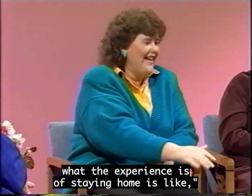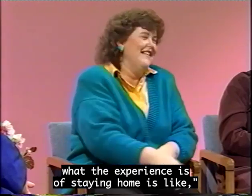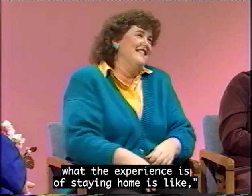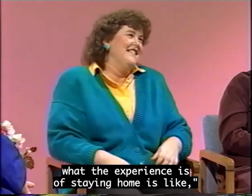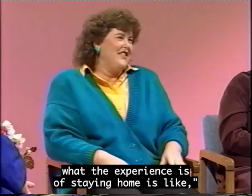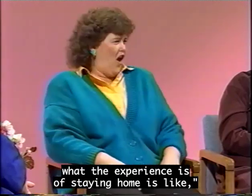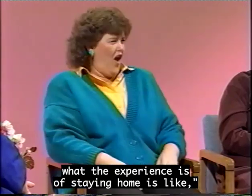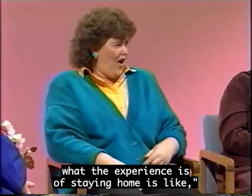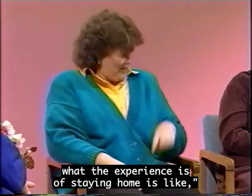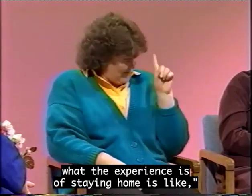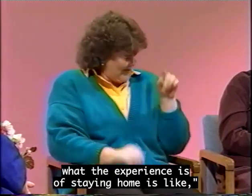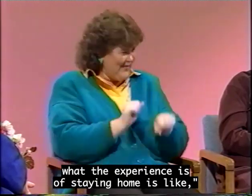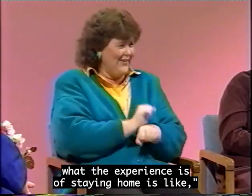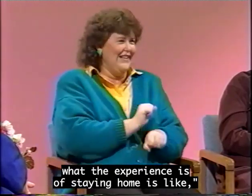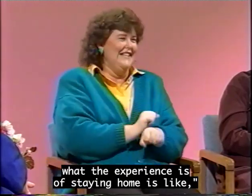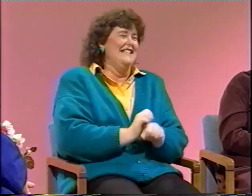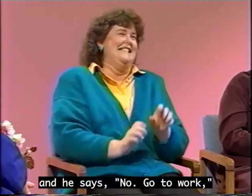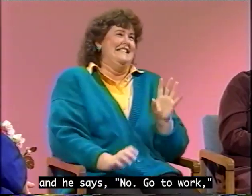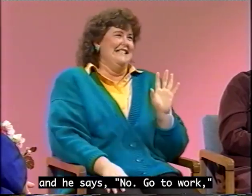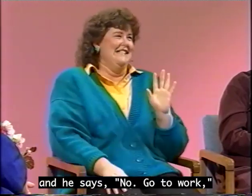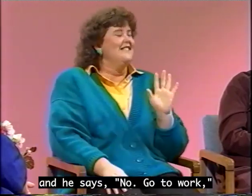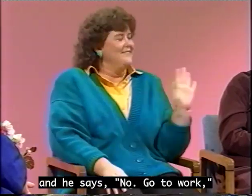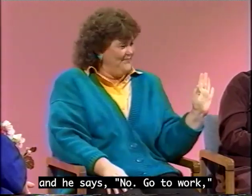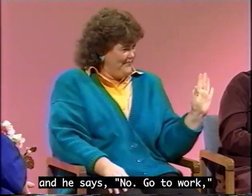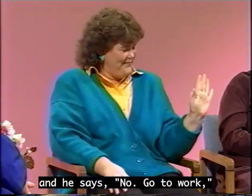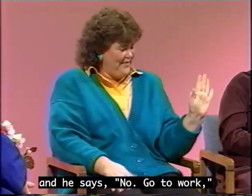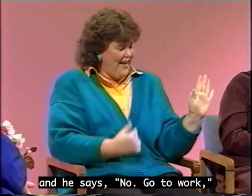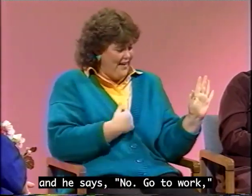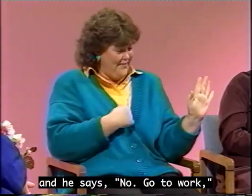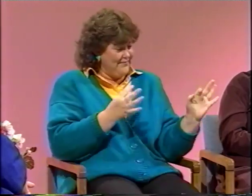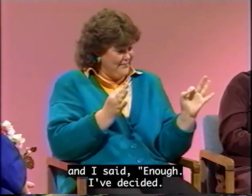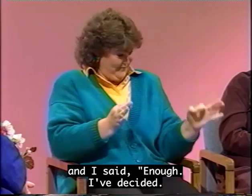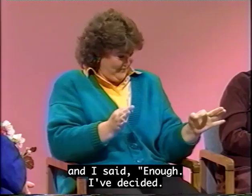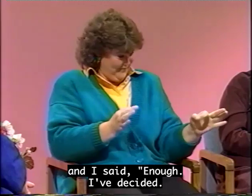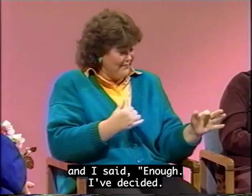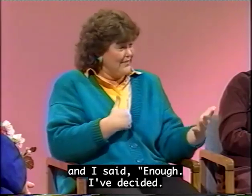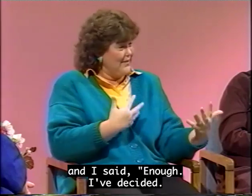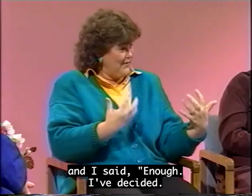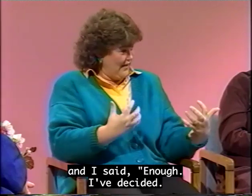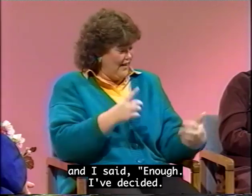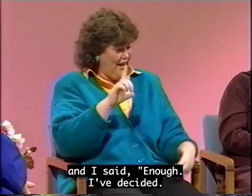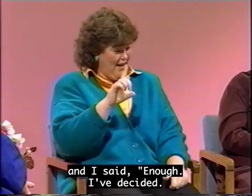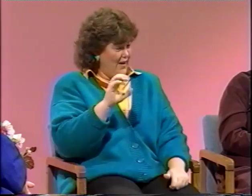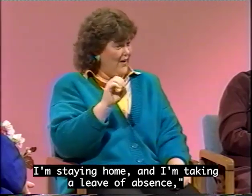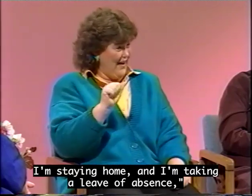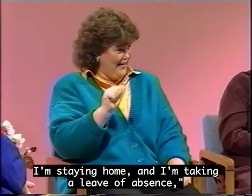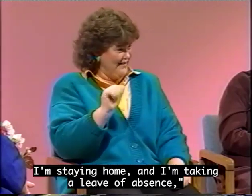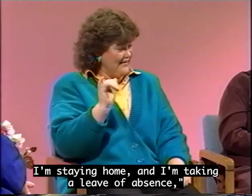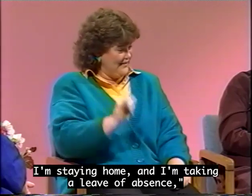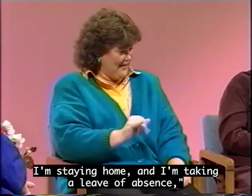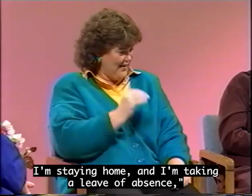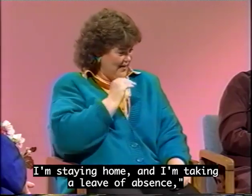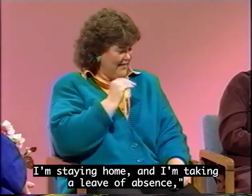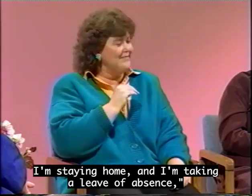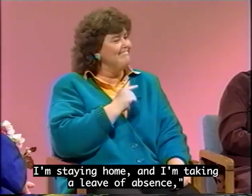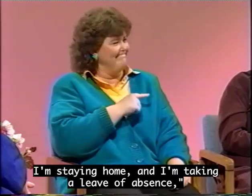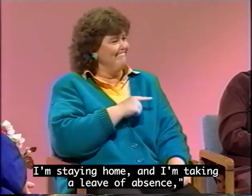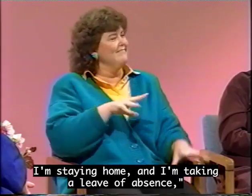the experiences of staying home is like. And he says, "No, go to work." And I said, enough. I've decided I'm staying home, and I'm taking a leave of